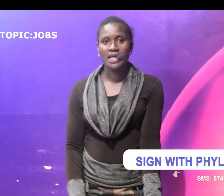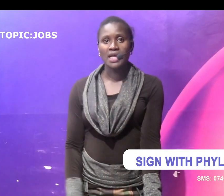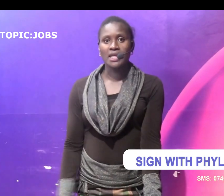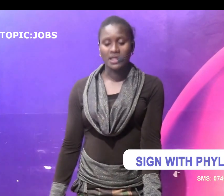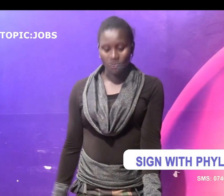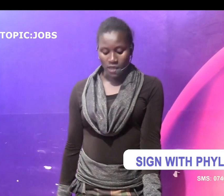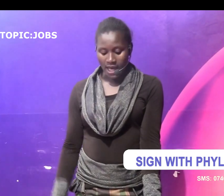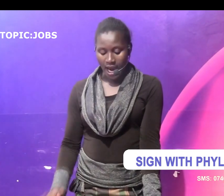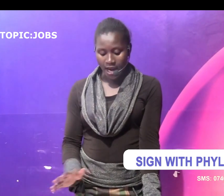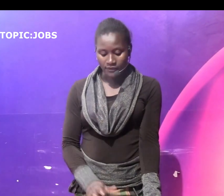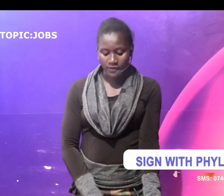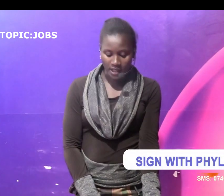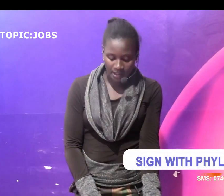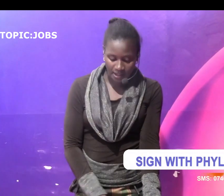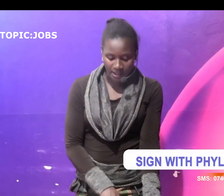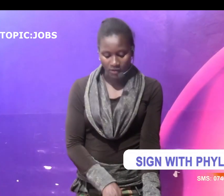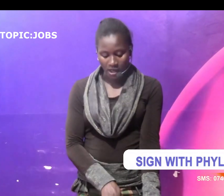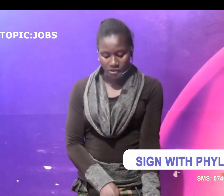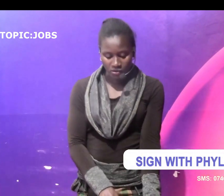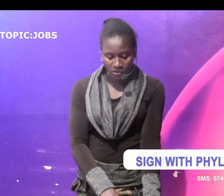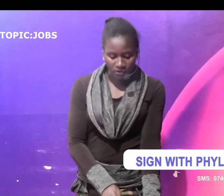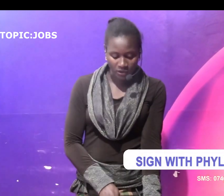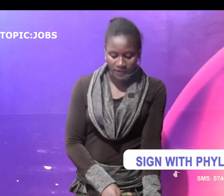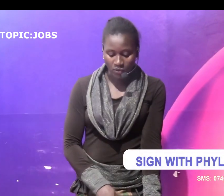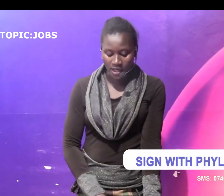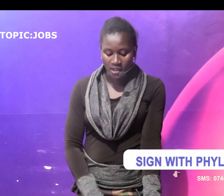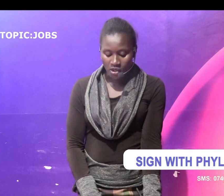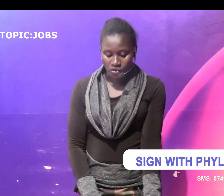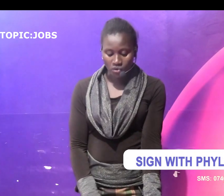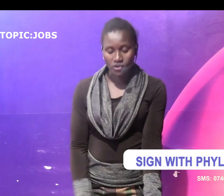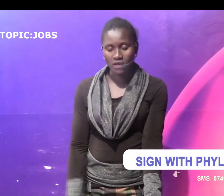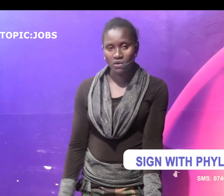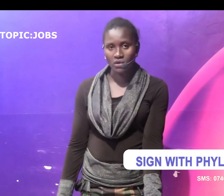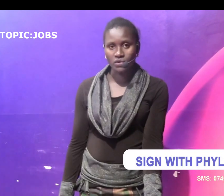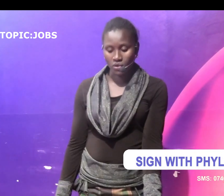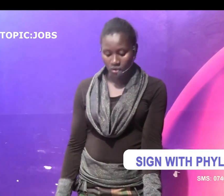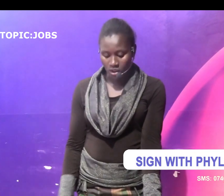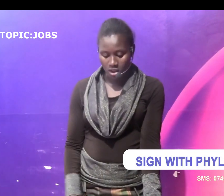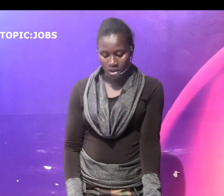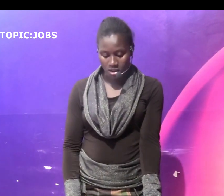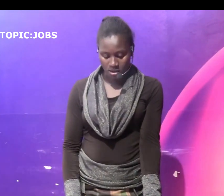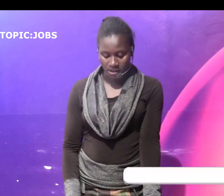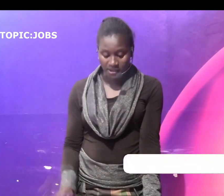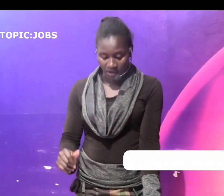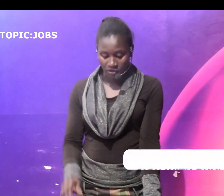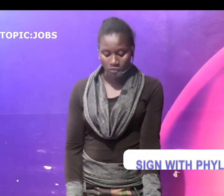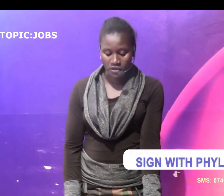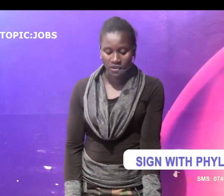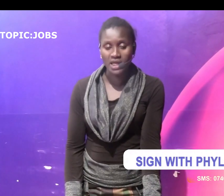that we have in our country or all over the world. So today we are going to look. That is our topic today. And here